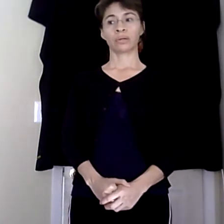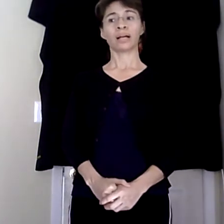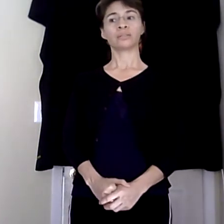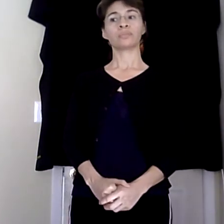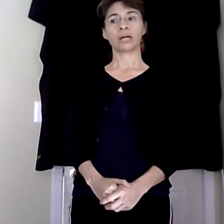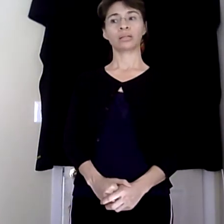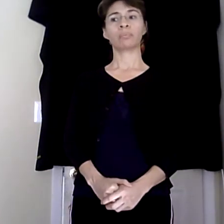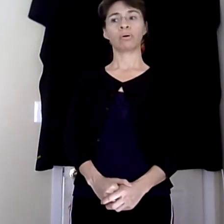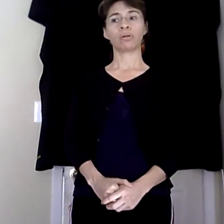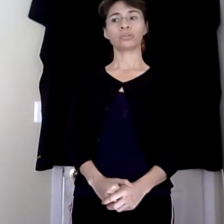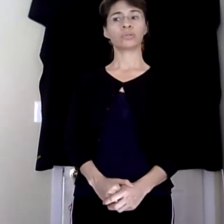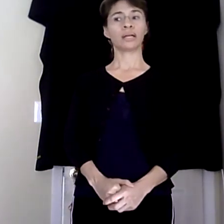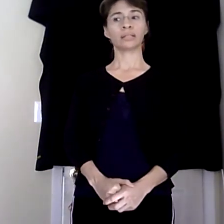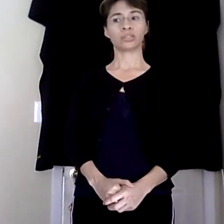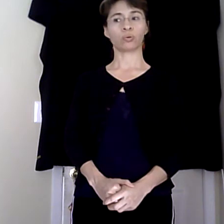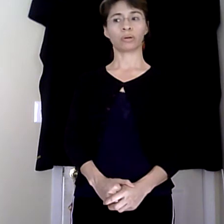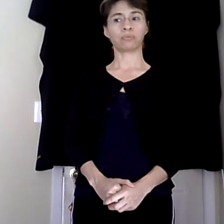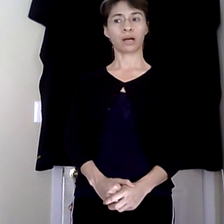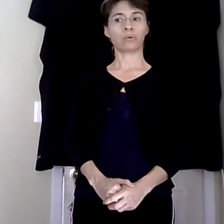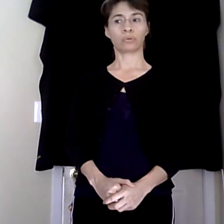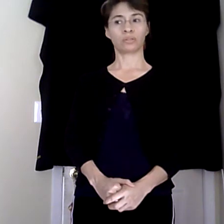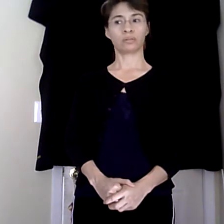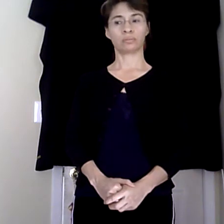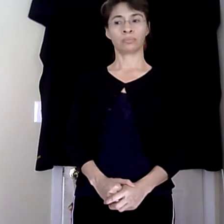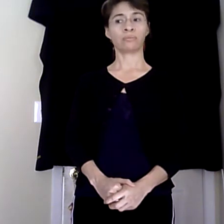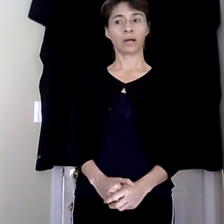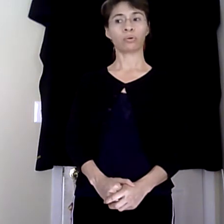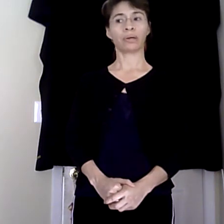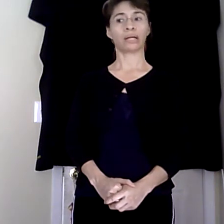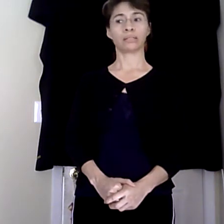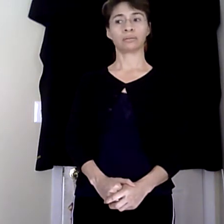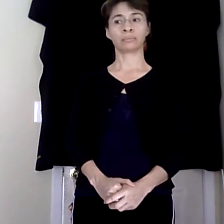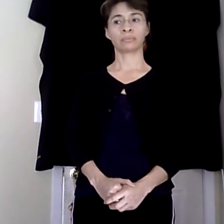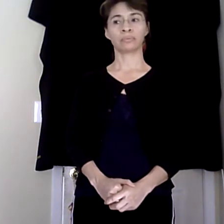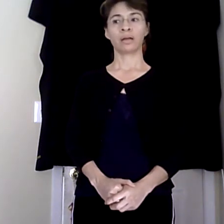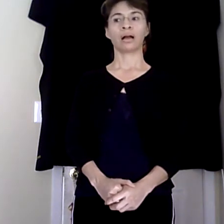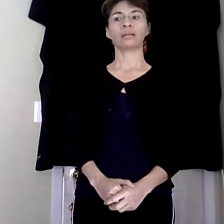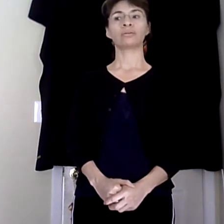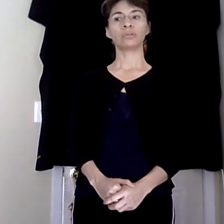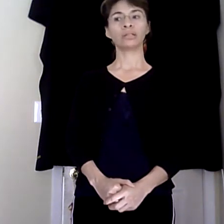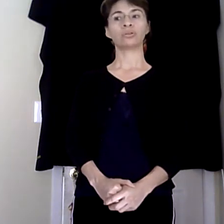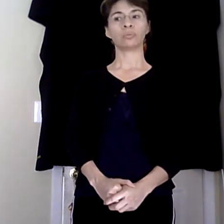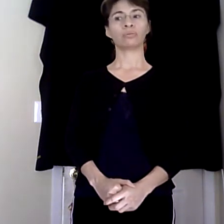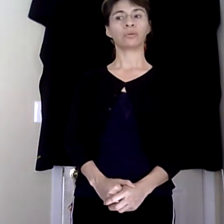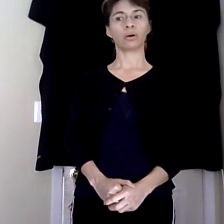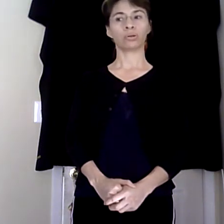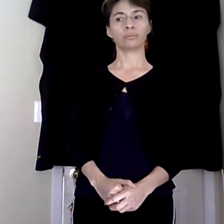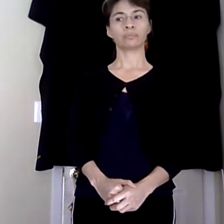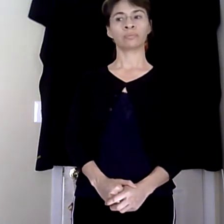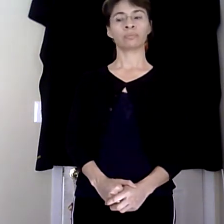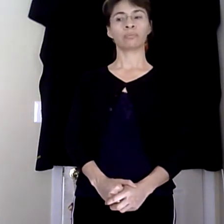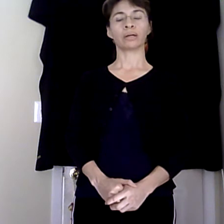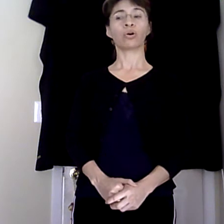And sometimes the ball just lands on my flowers, my flower bed. And I really love my